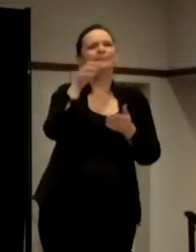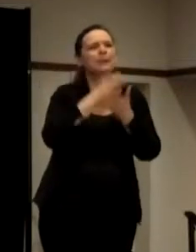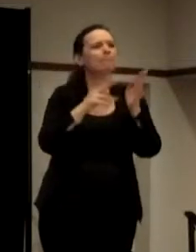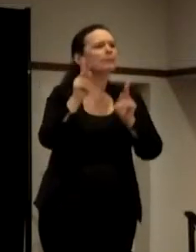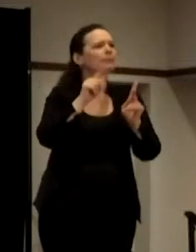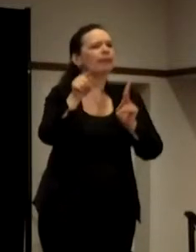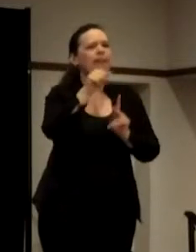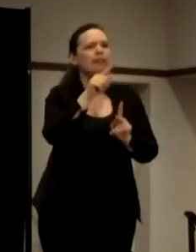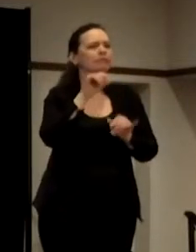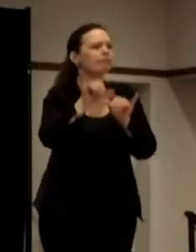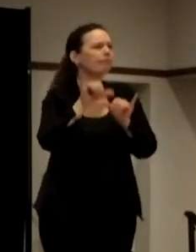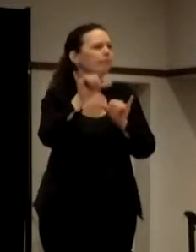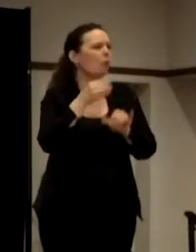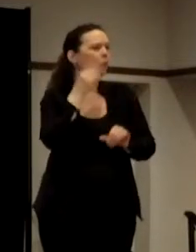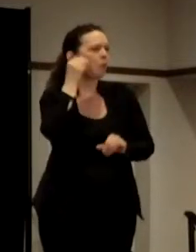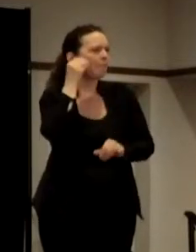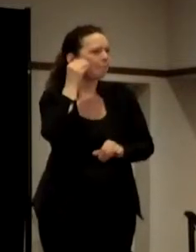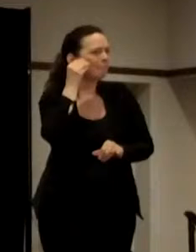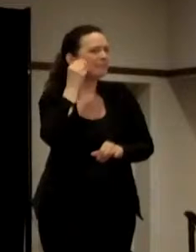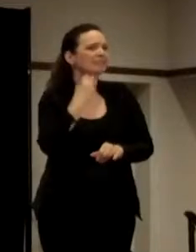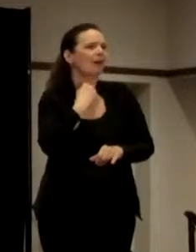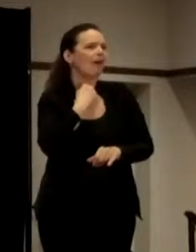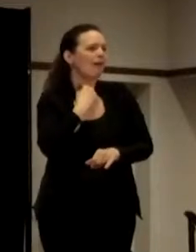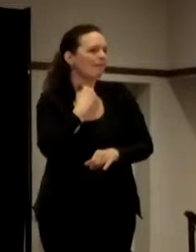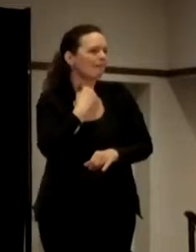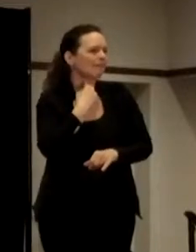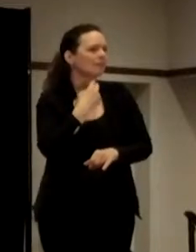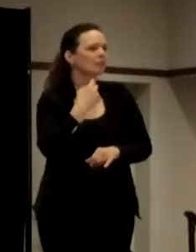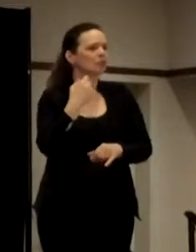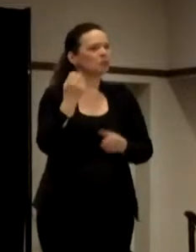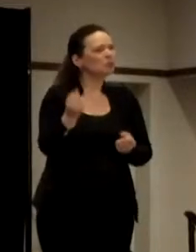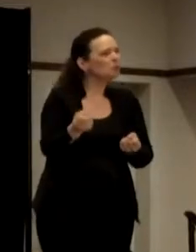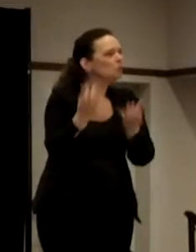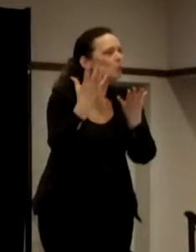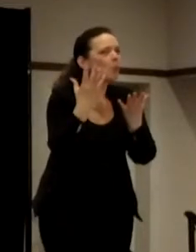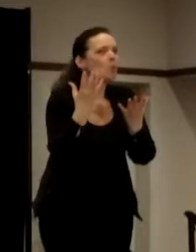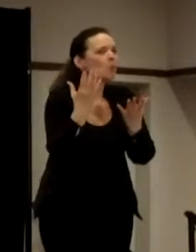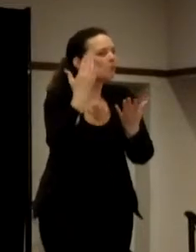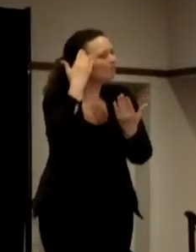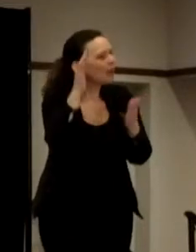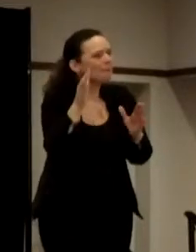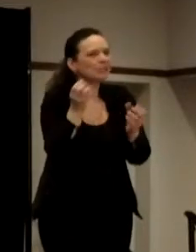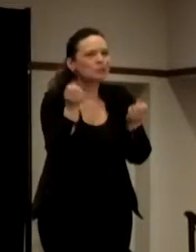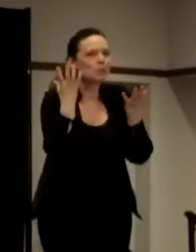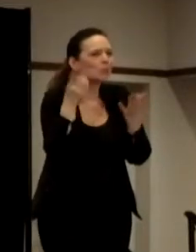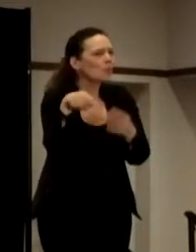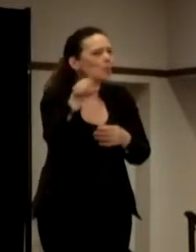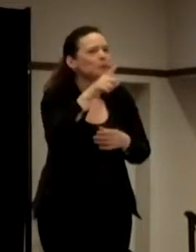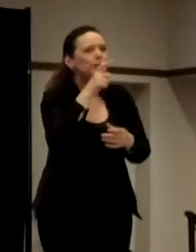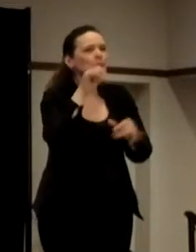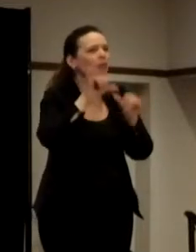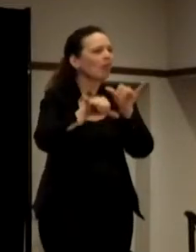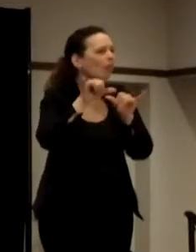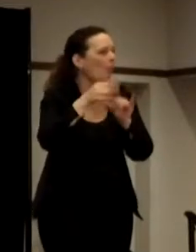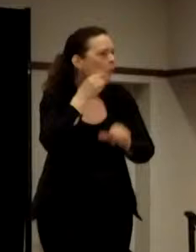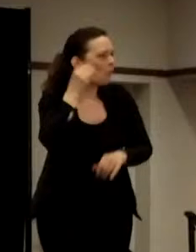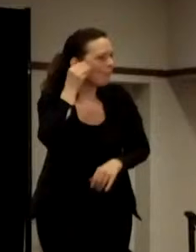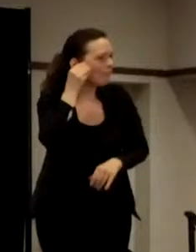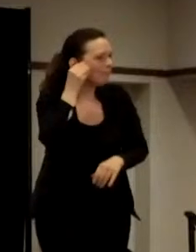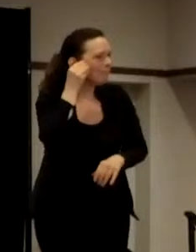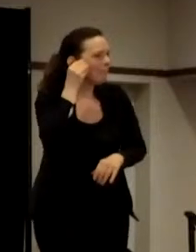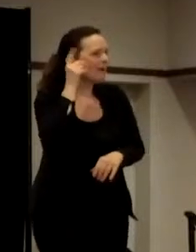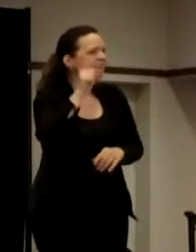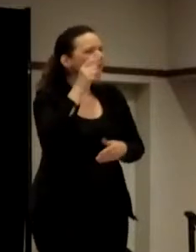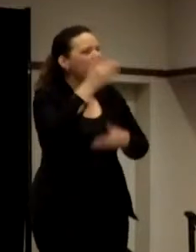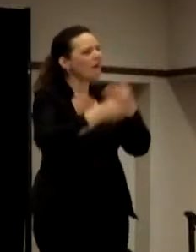just, you know, a tool we have, and we'll have to adapt. If we need more people to answer calls, we will.